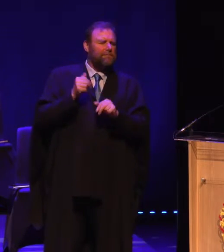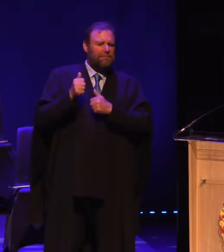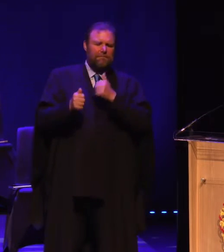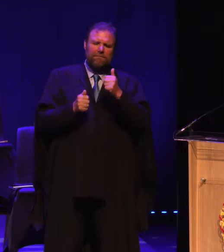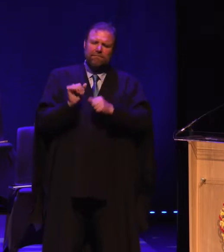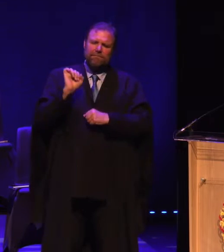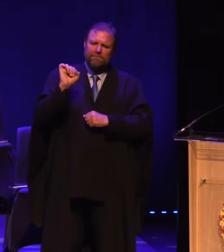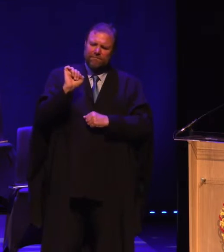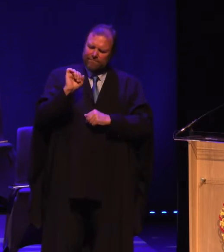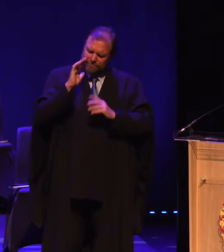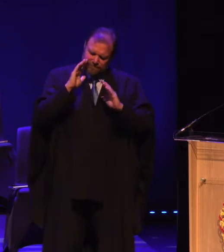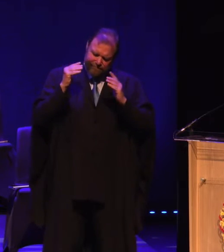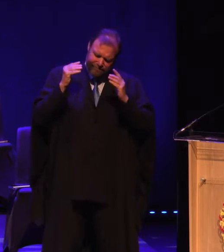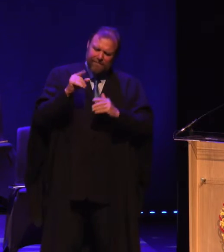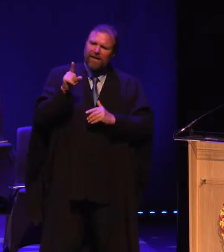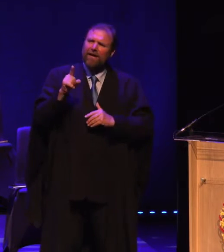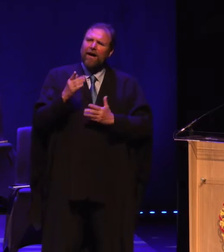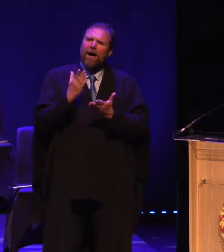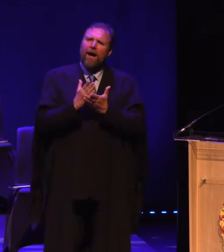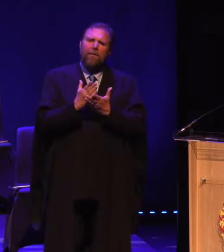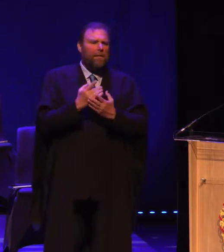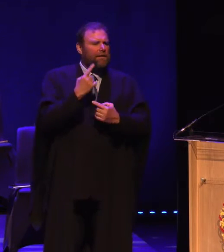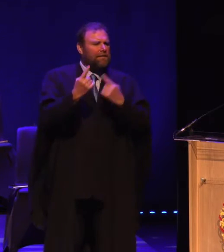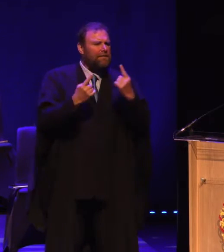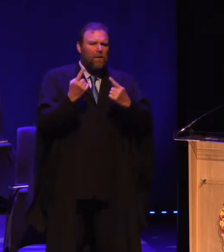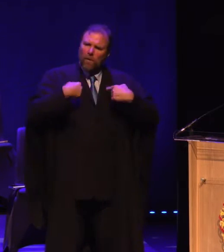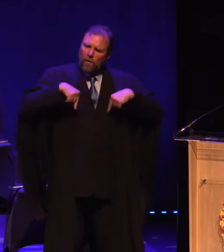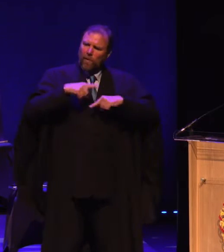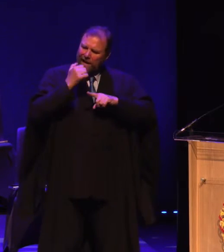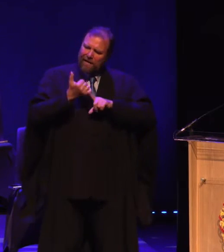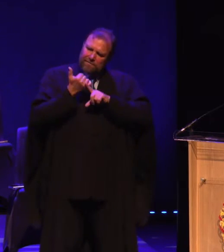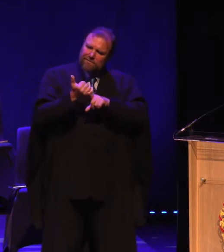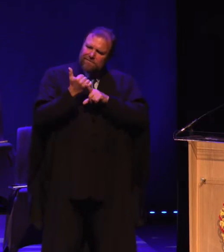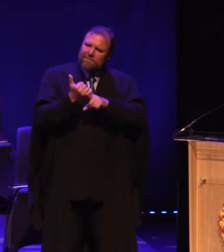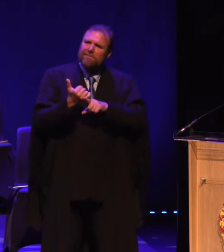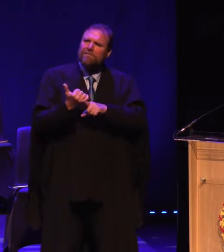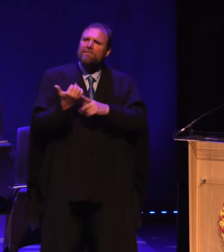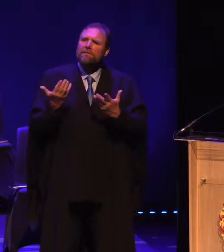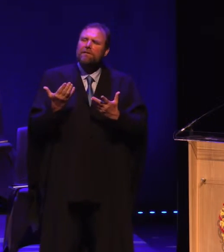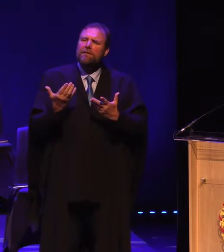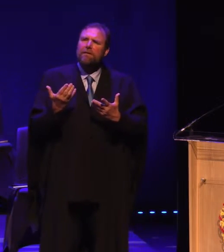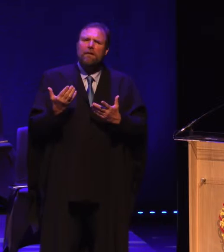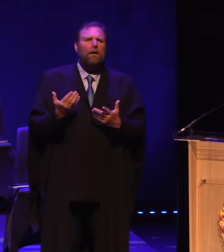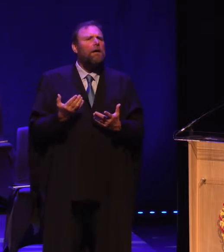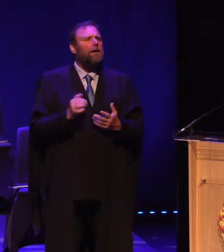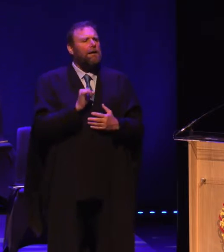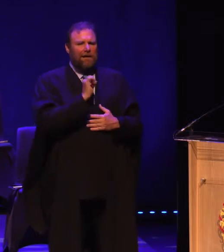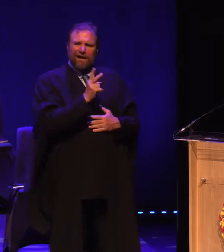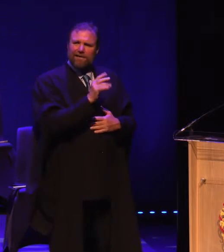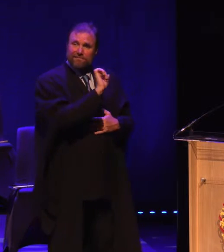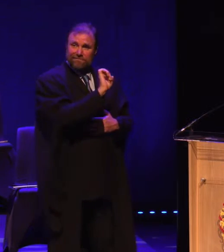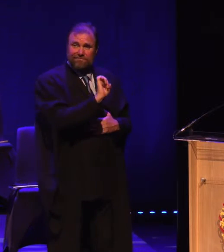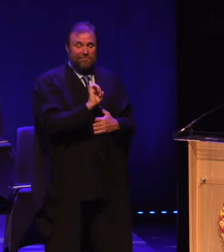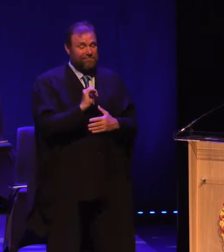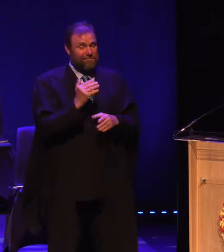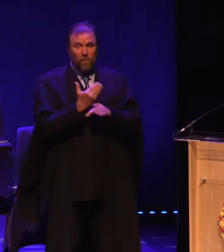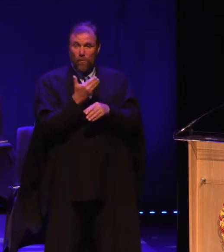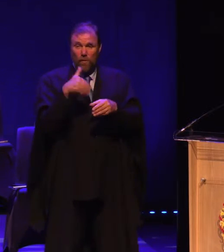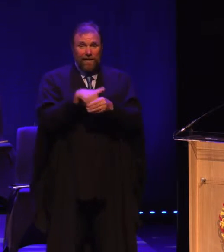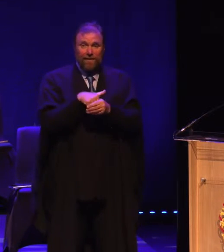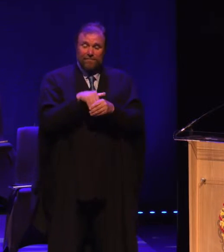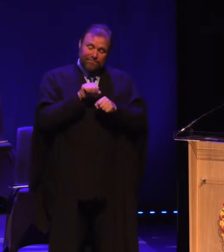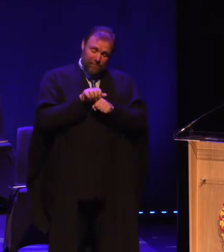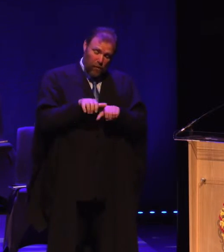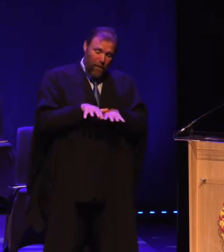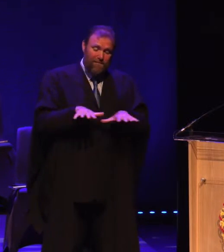on enhancing how students could directly support our students. Again, his work took place on the backdrop of the